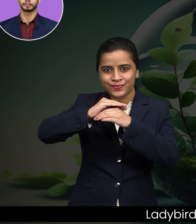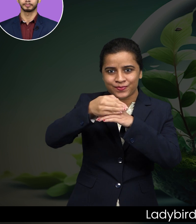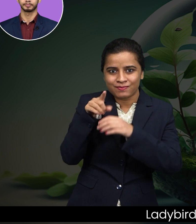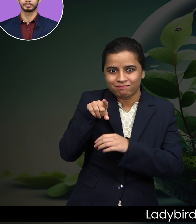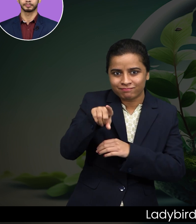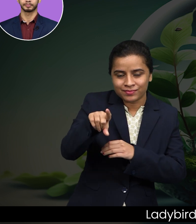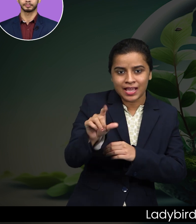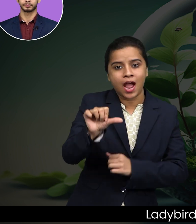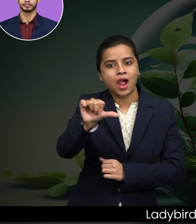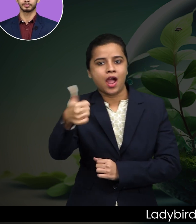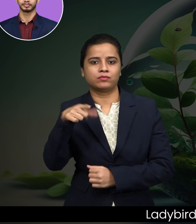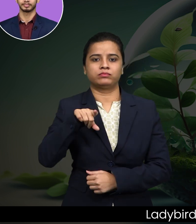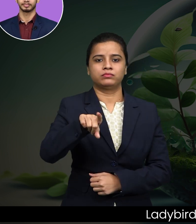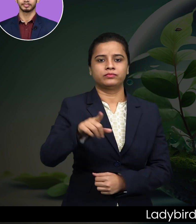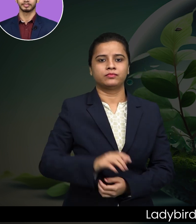insects.